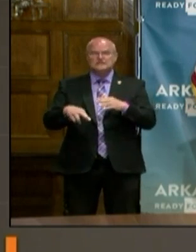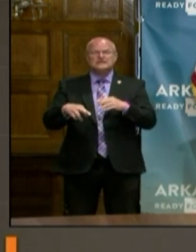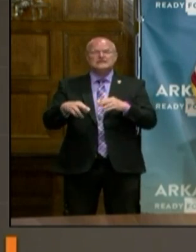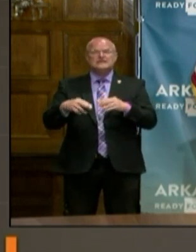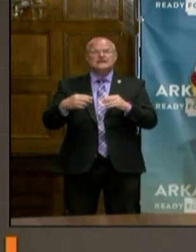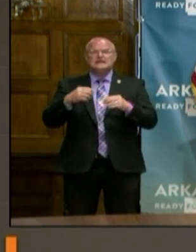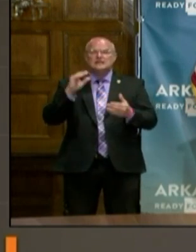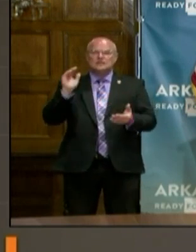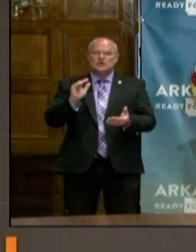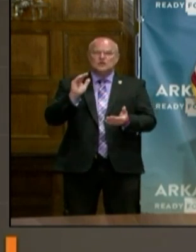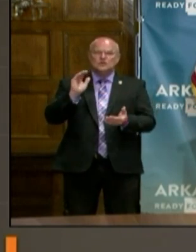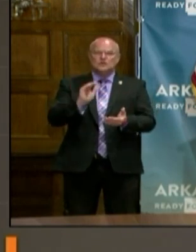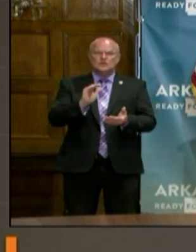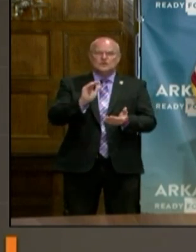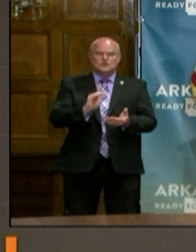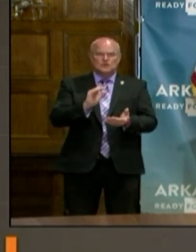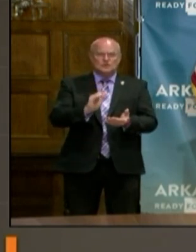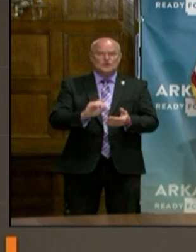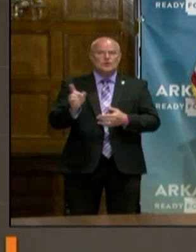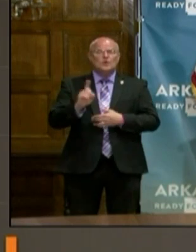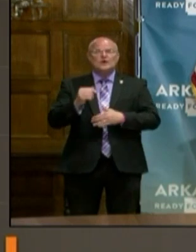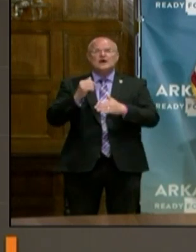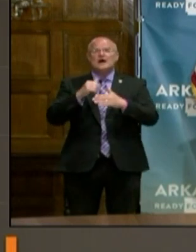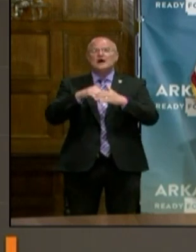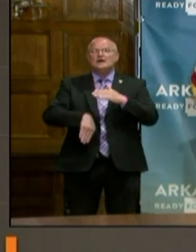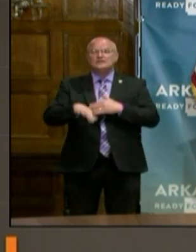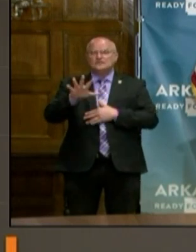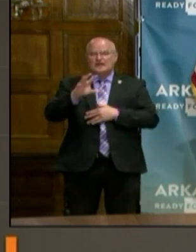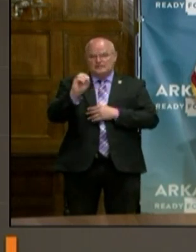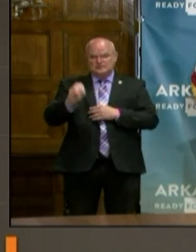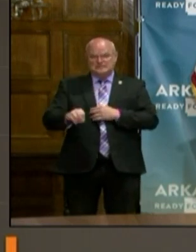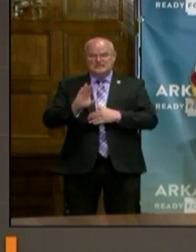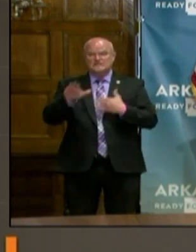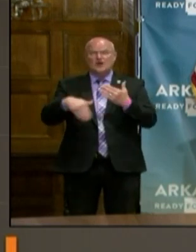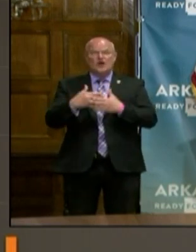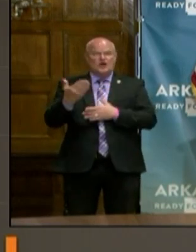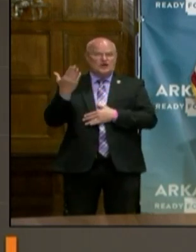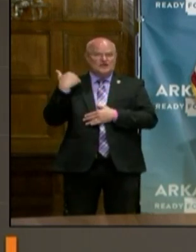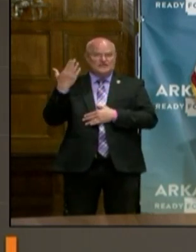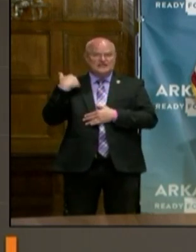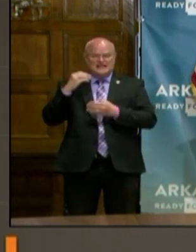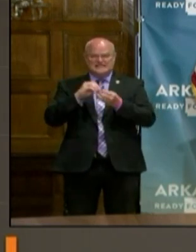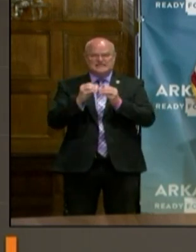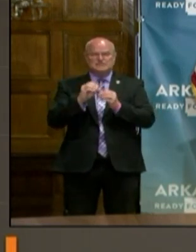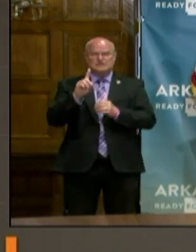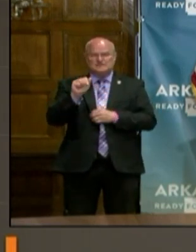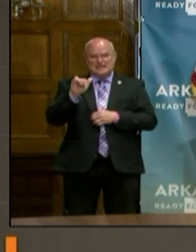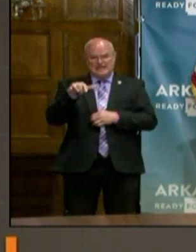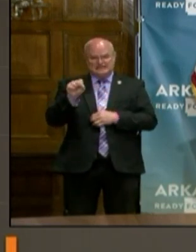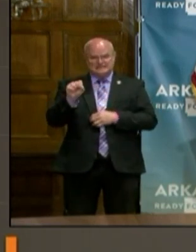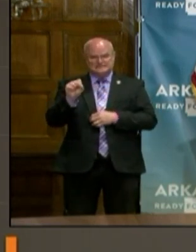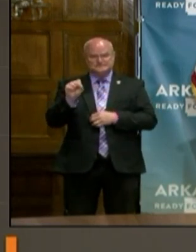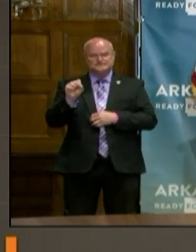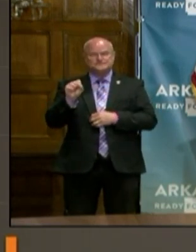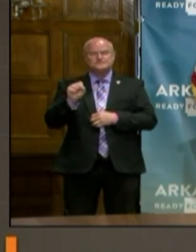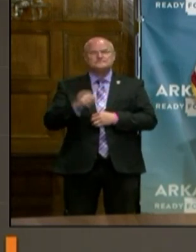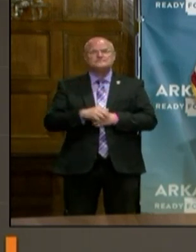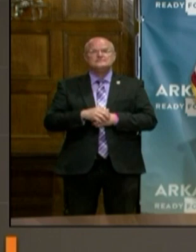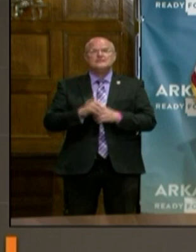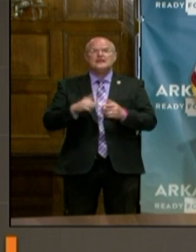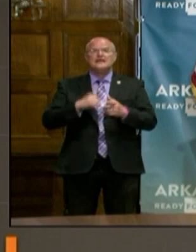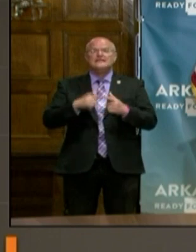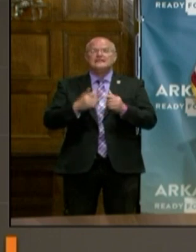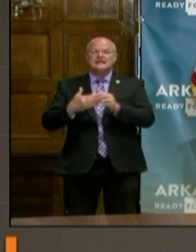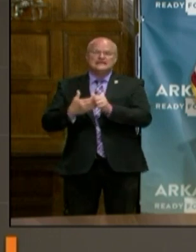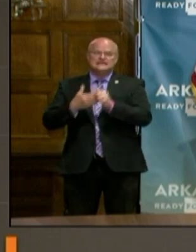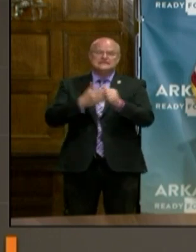been getting lower and lower, where it's under 5% in all of the last number of days. And then that